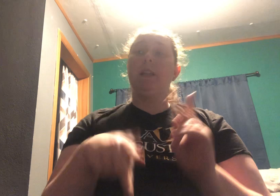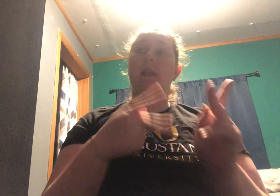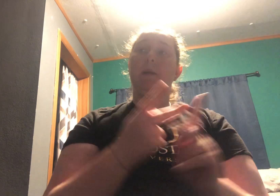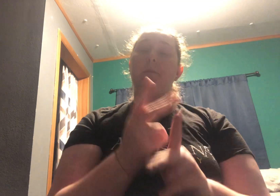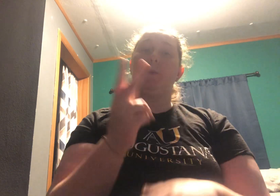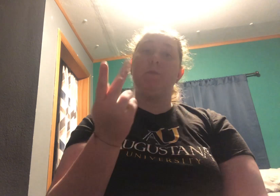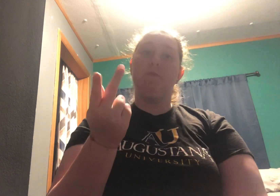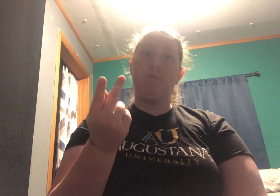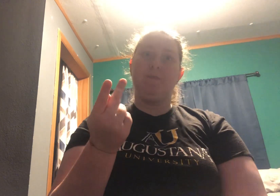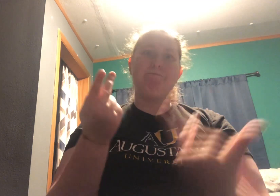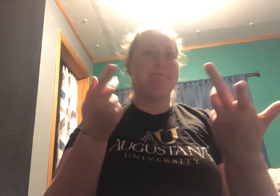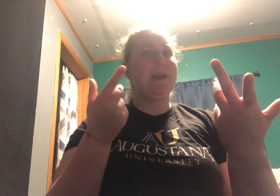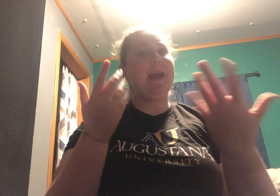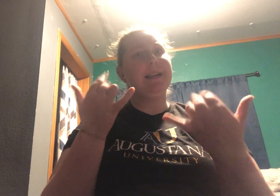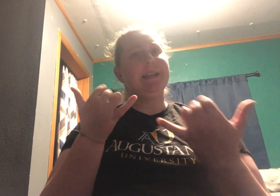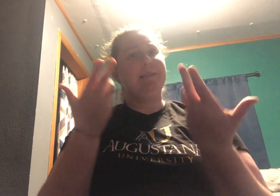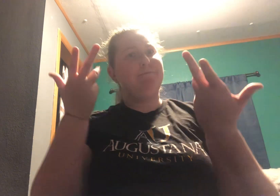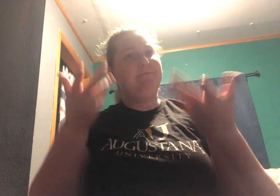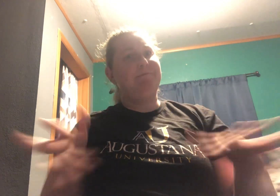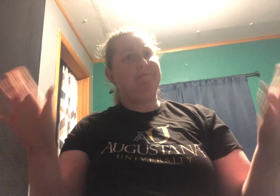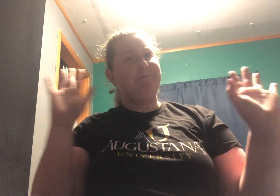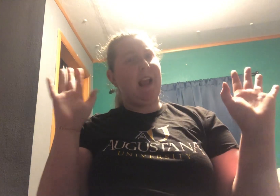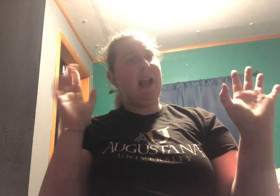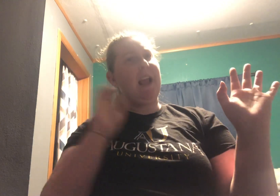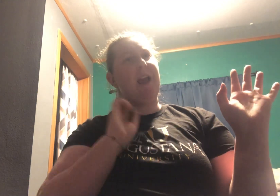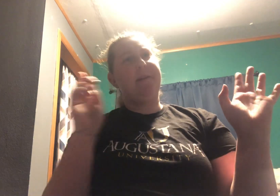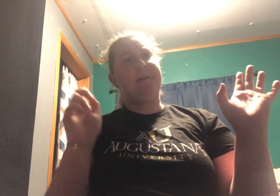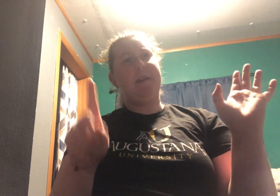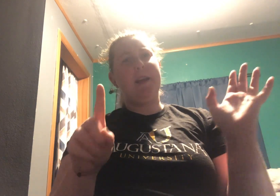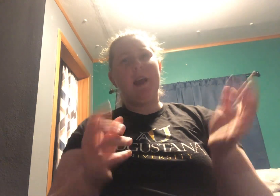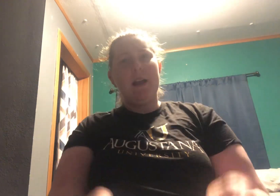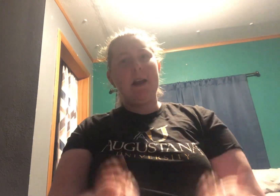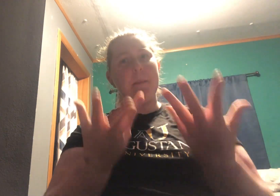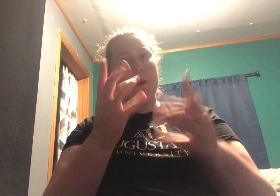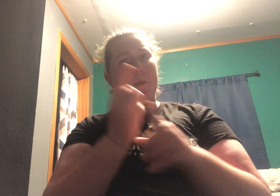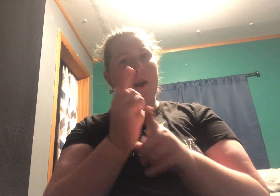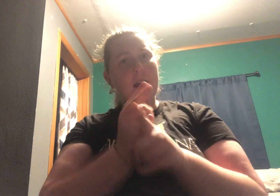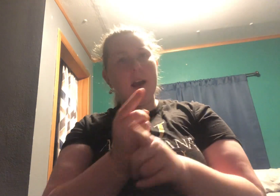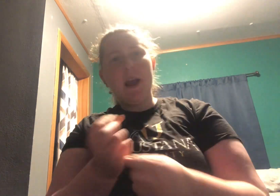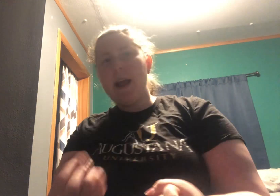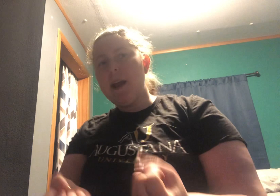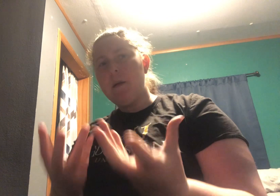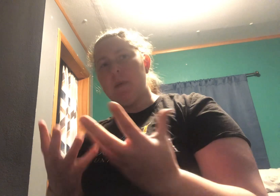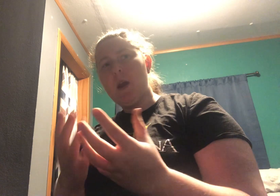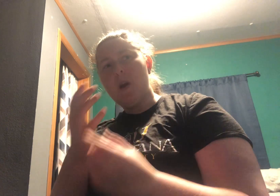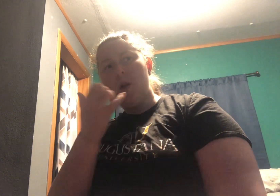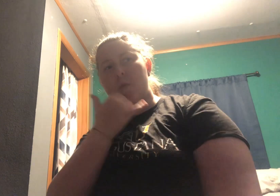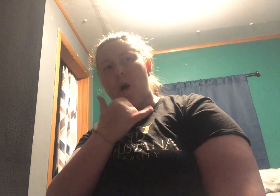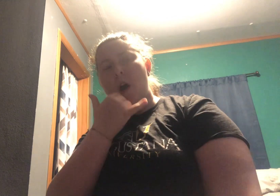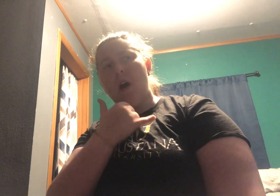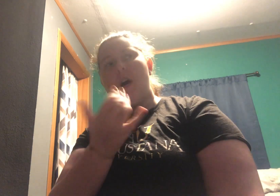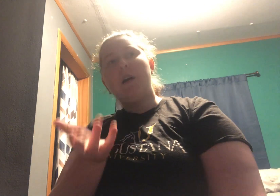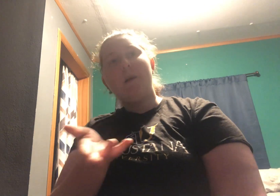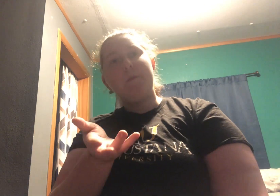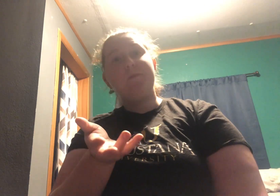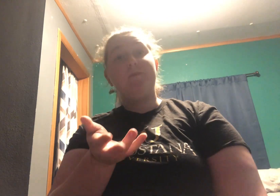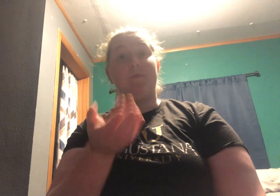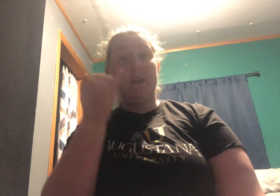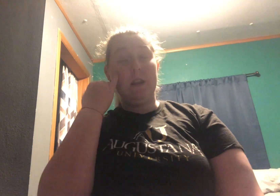just want to ask you, how many did you get right? How many did you get right? How many did you get wrong? Like I said, if you got a few wrong, don't worry about